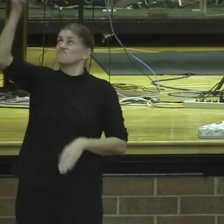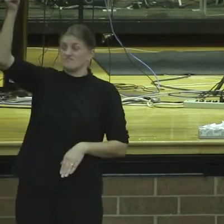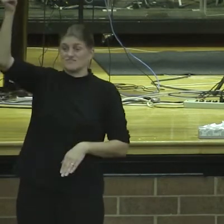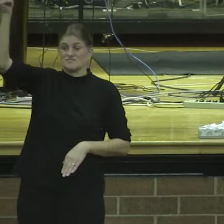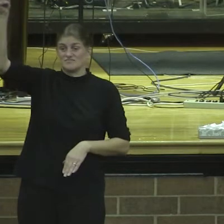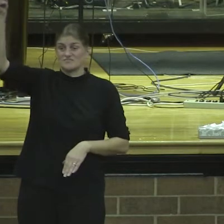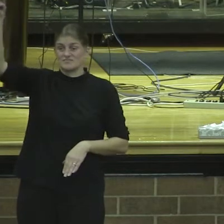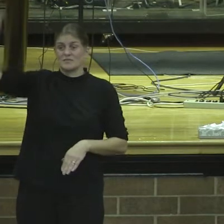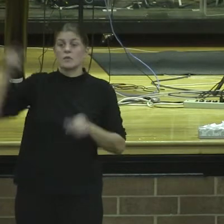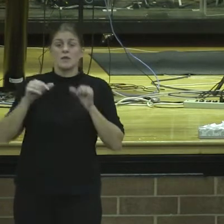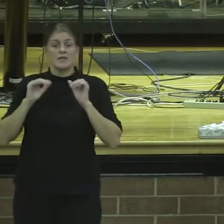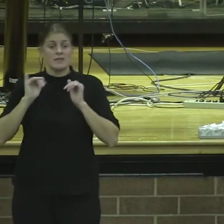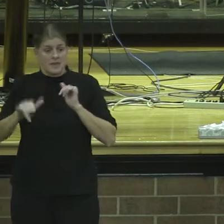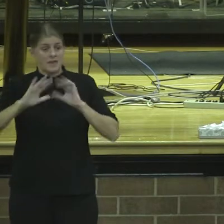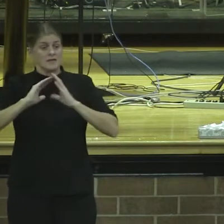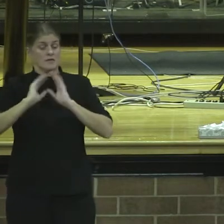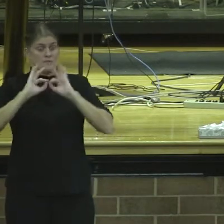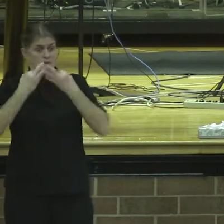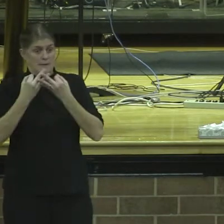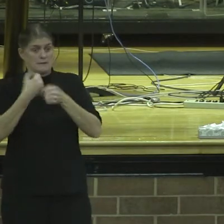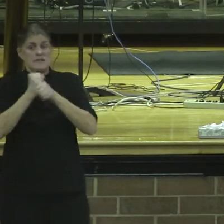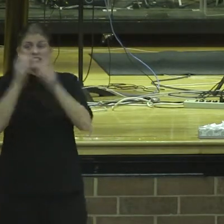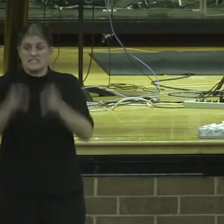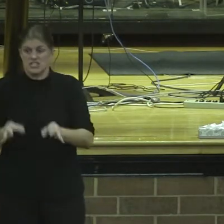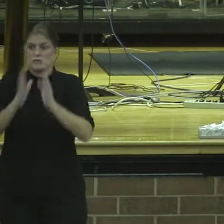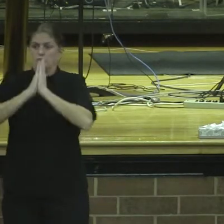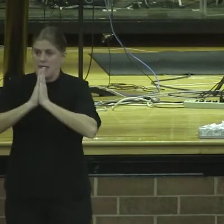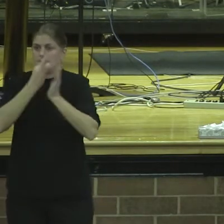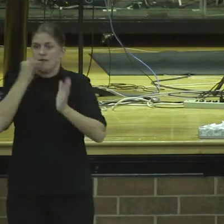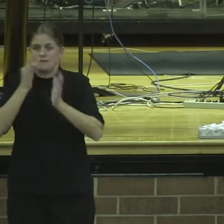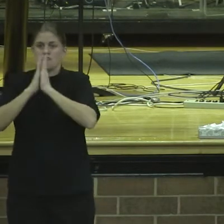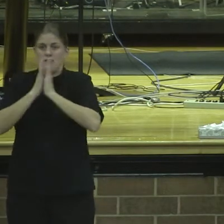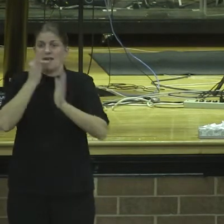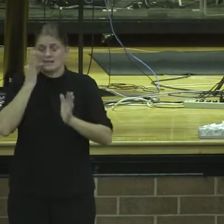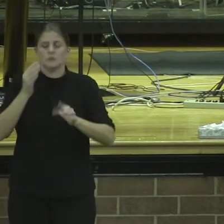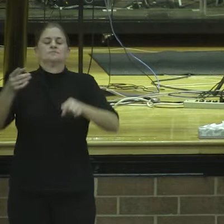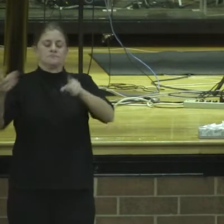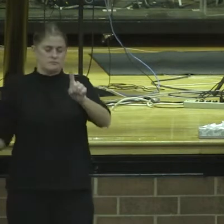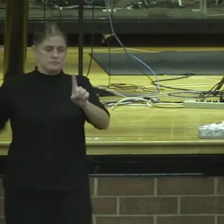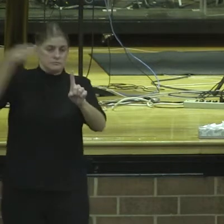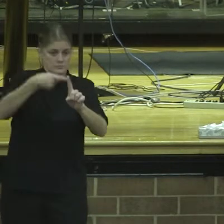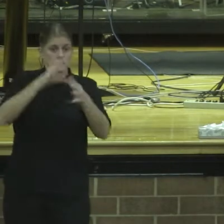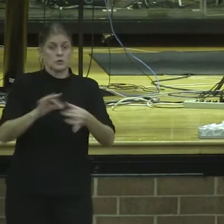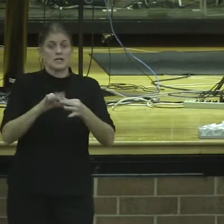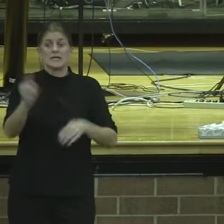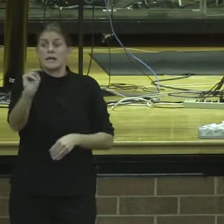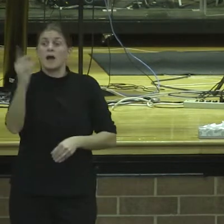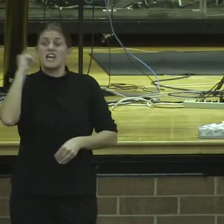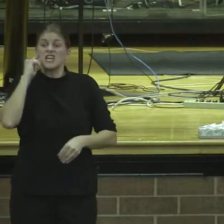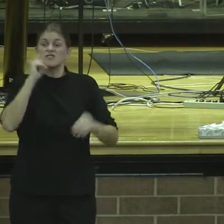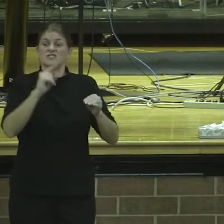And we continue to make family decisions that way. So let's go back to Nehemiah. He hears the news, and his first reaction is to